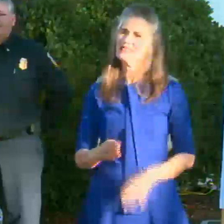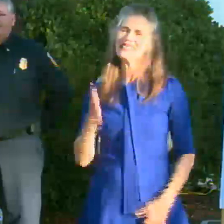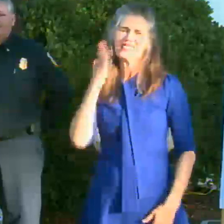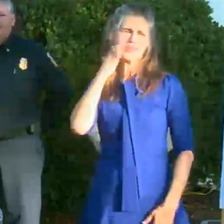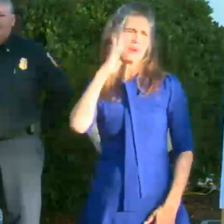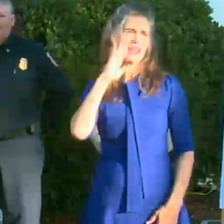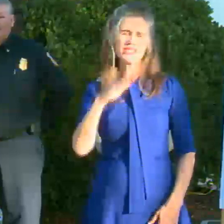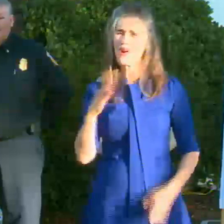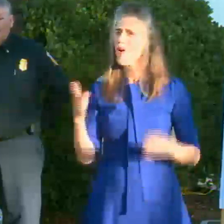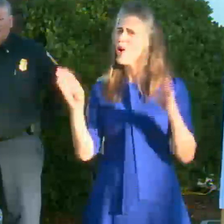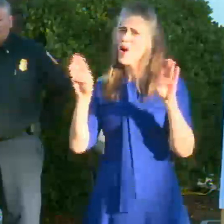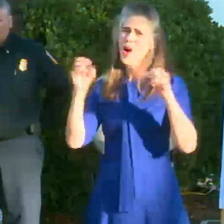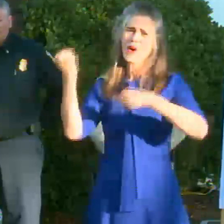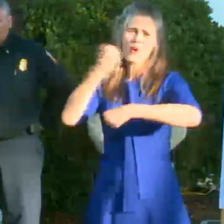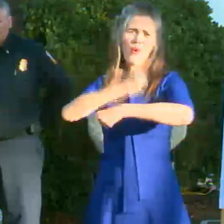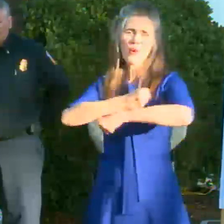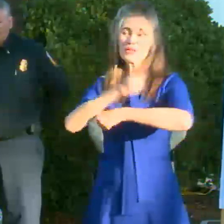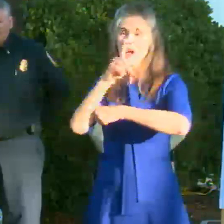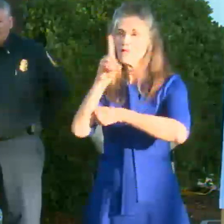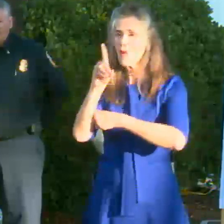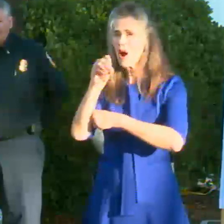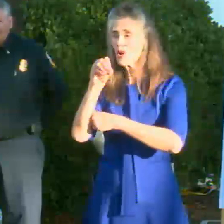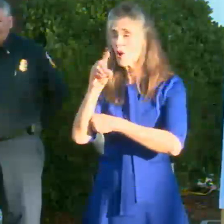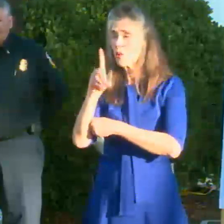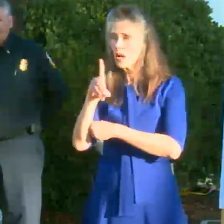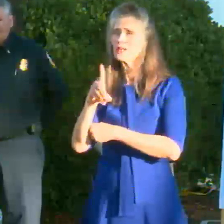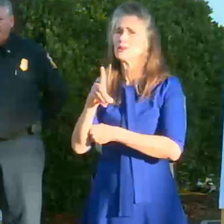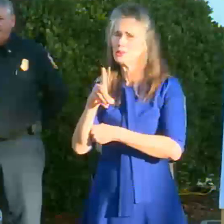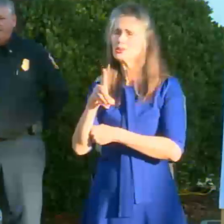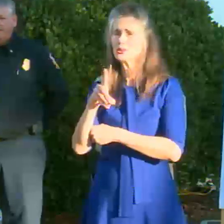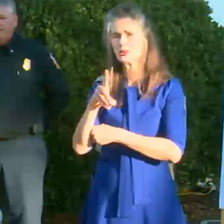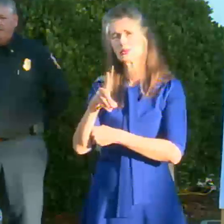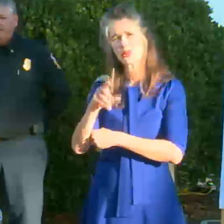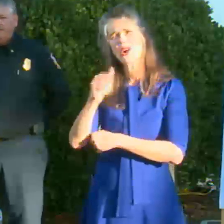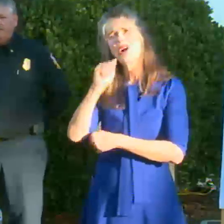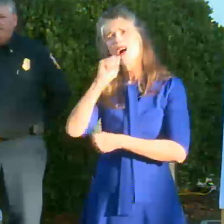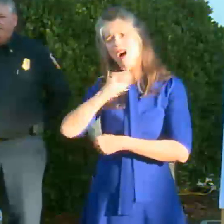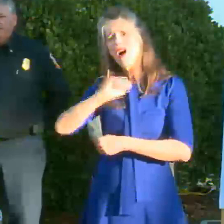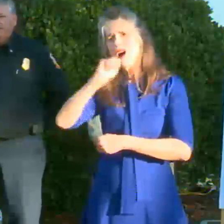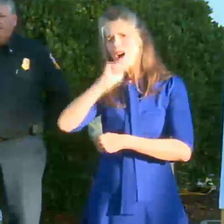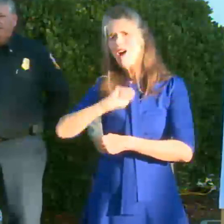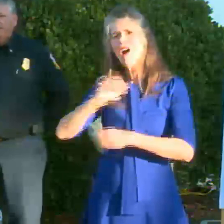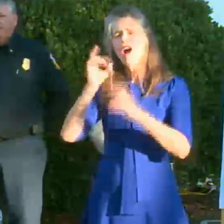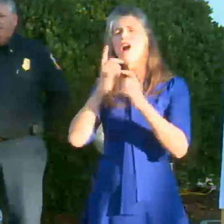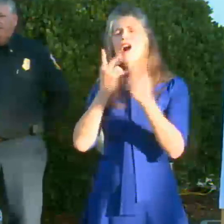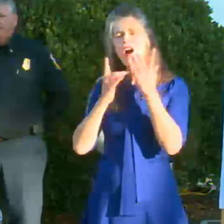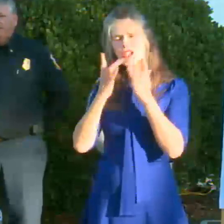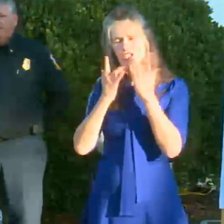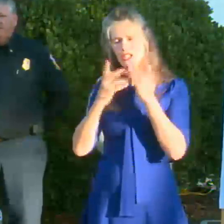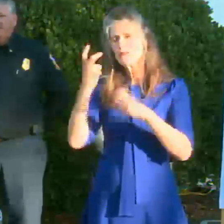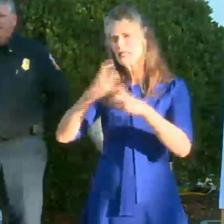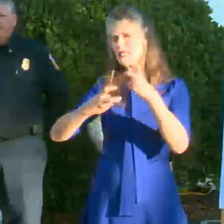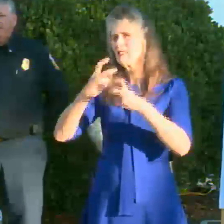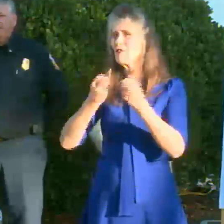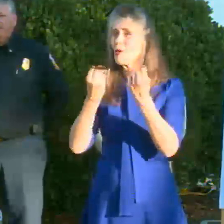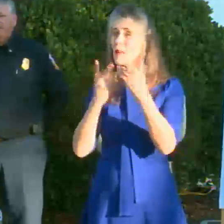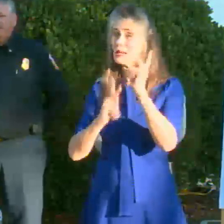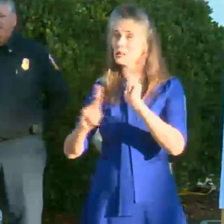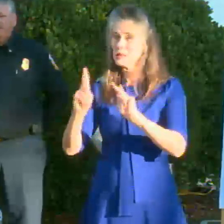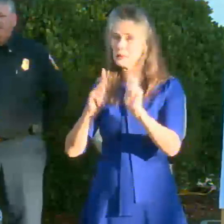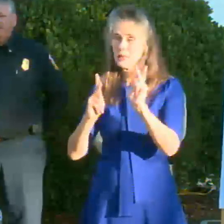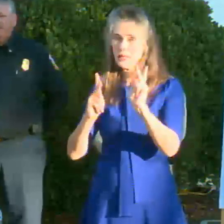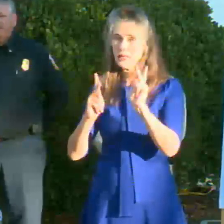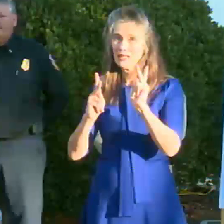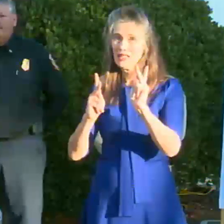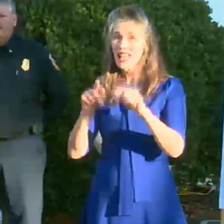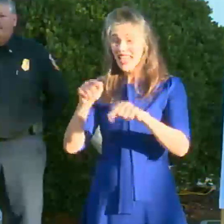that the closure of the 101 is causing great hardships on many, many people. This area at